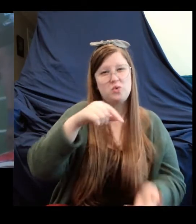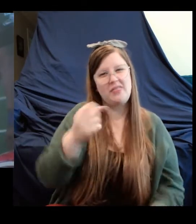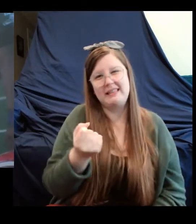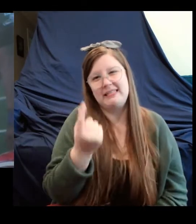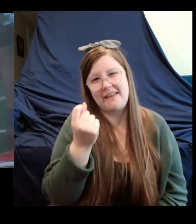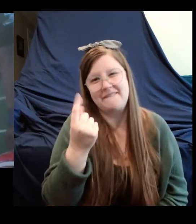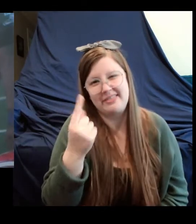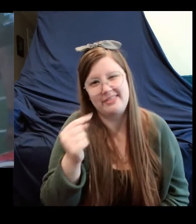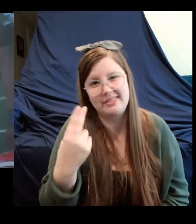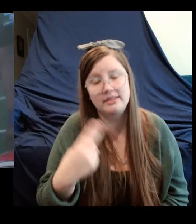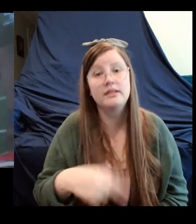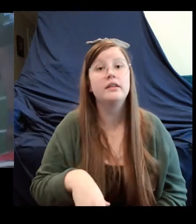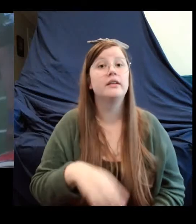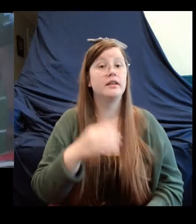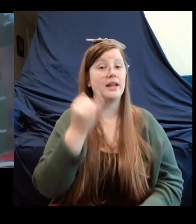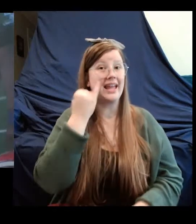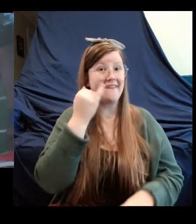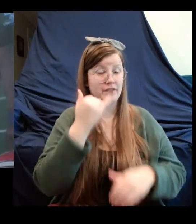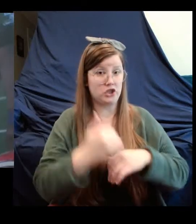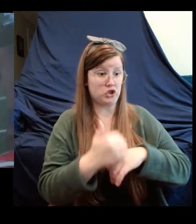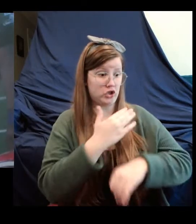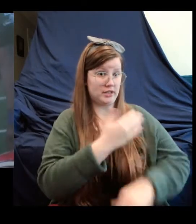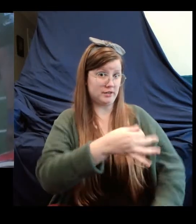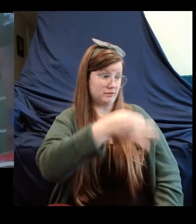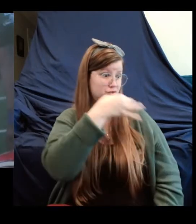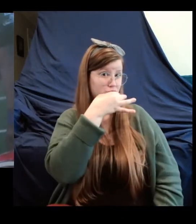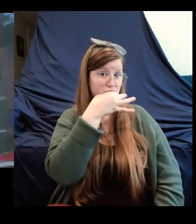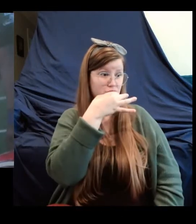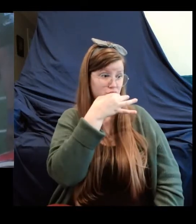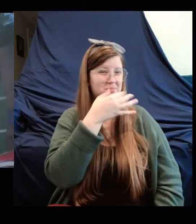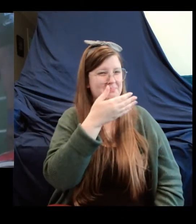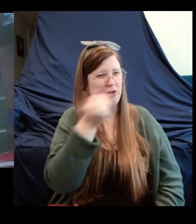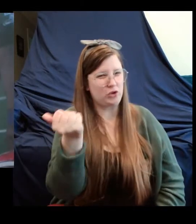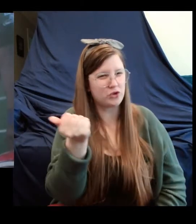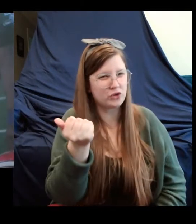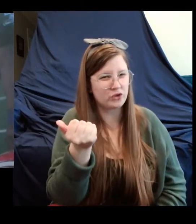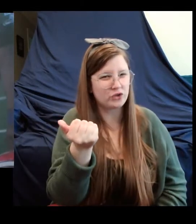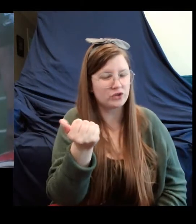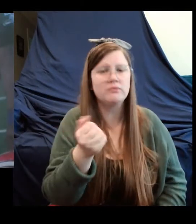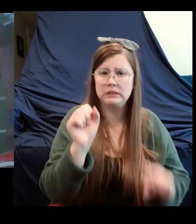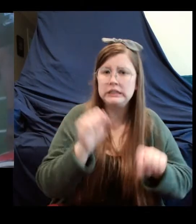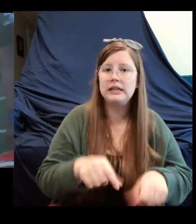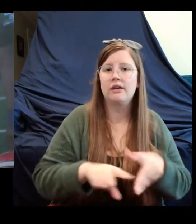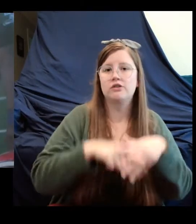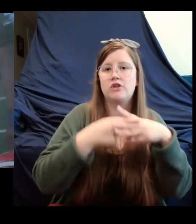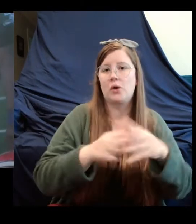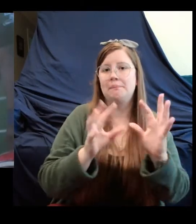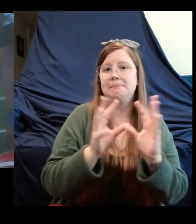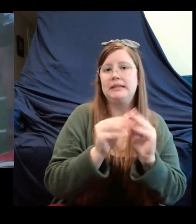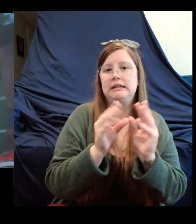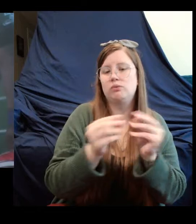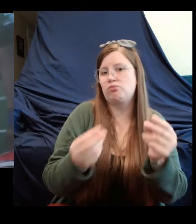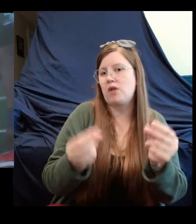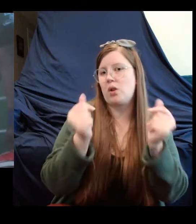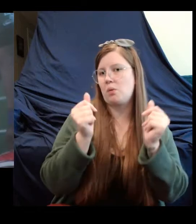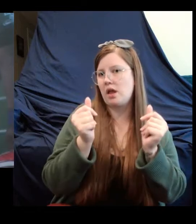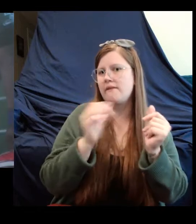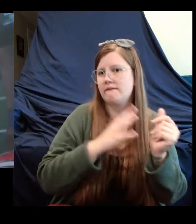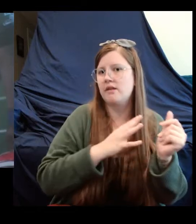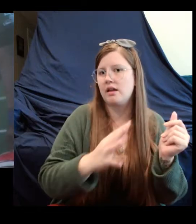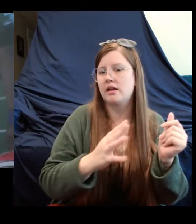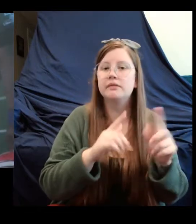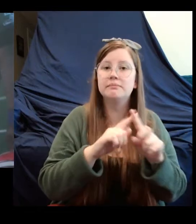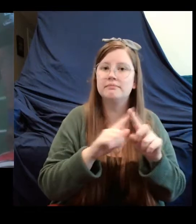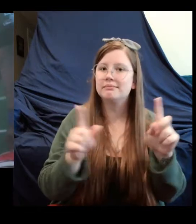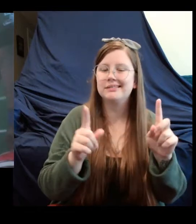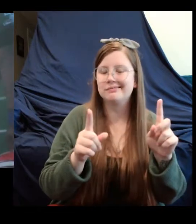the better. You can start meeting right away. You're just not an official club yet until you're okay. So that's why we need your paperwork in